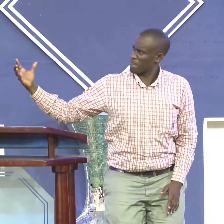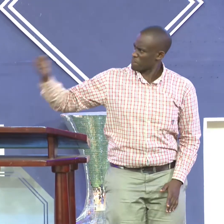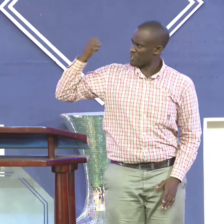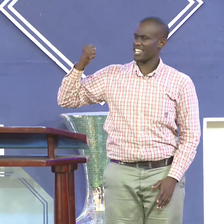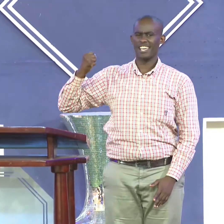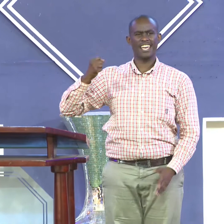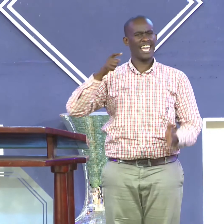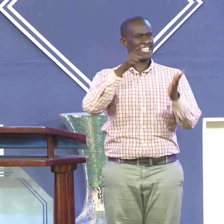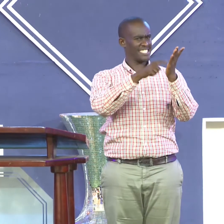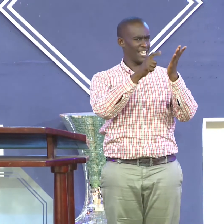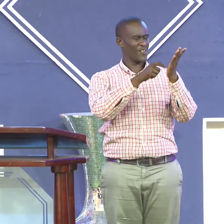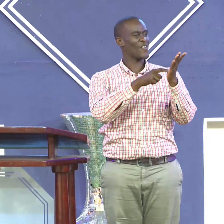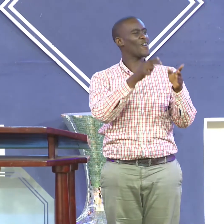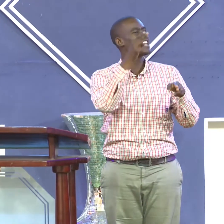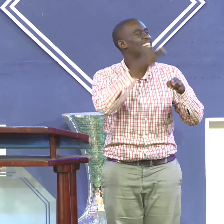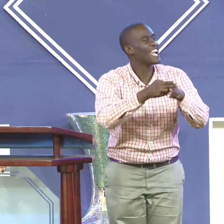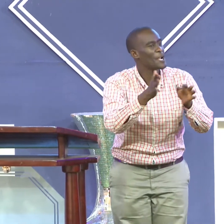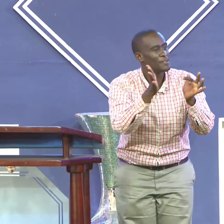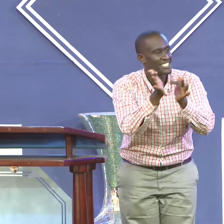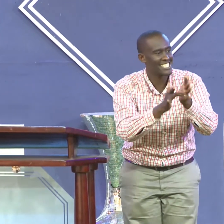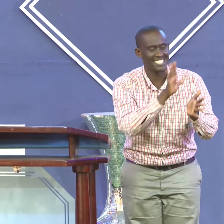sanctuary. And you get that seed called Christ.